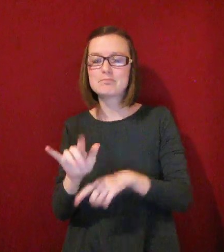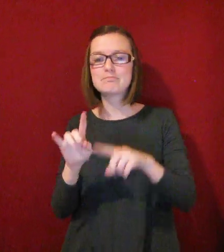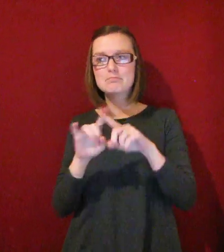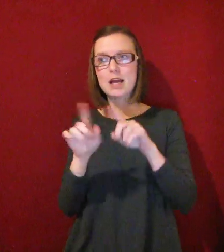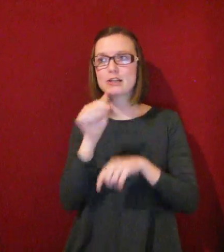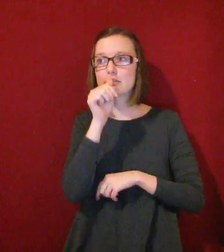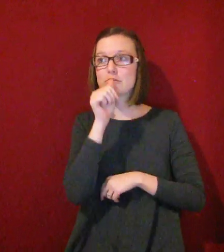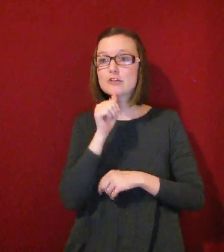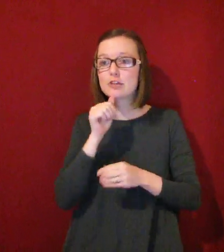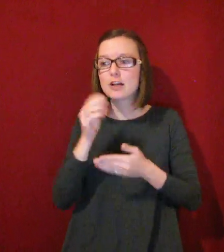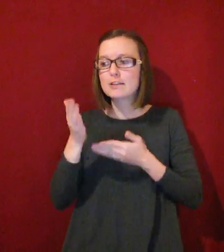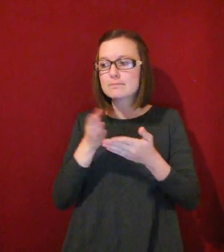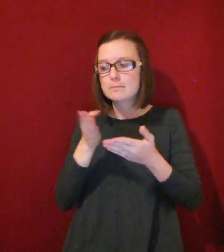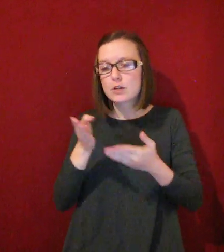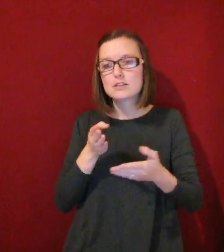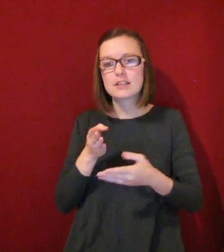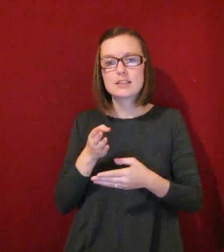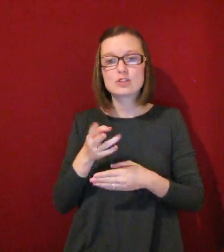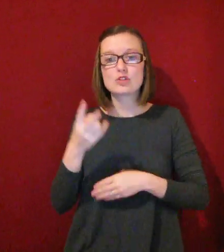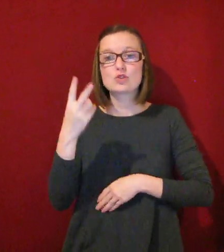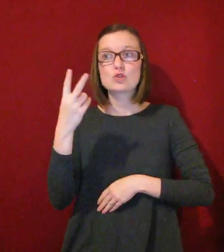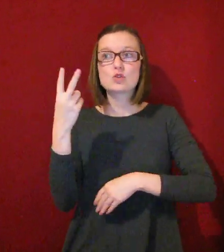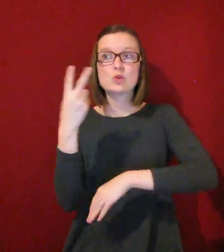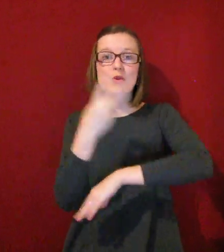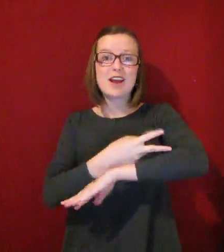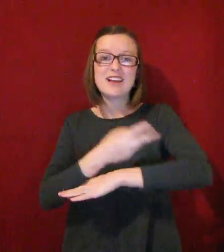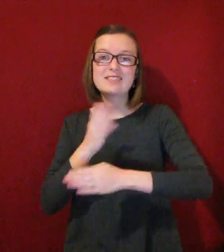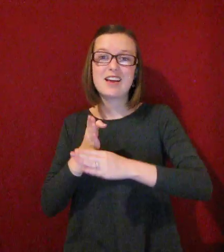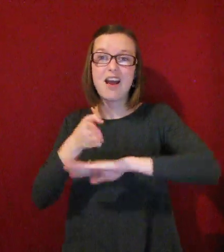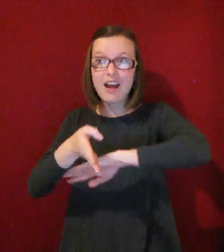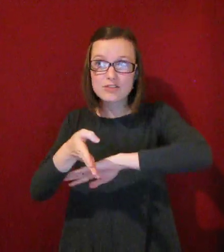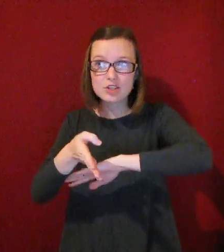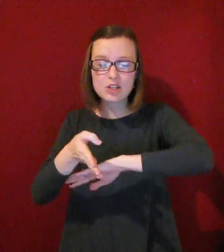days following. So we ensure that you get the card and the PIN separately.